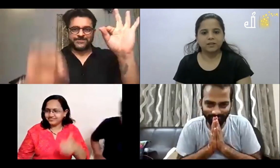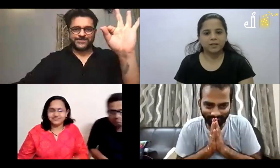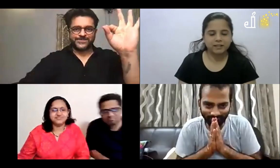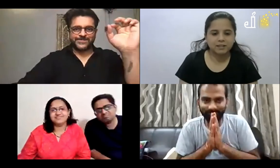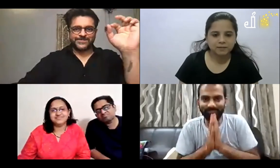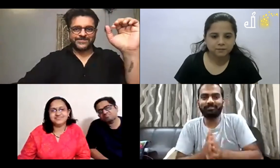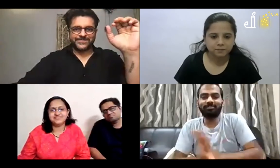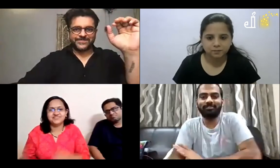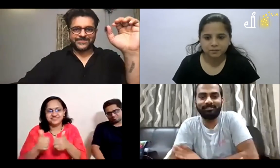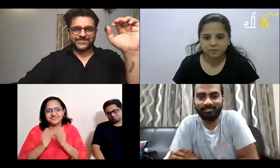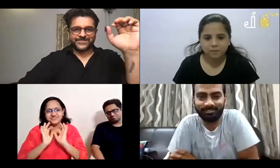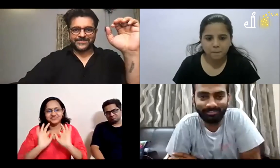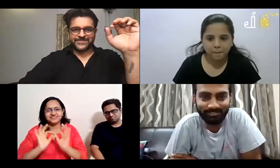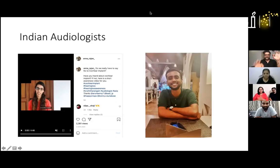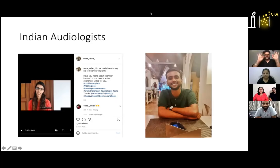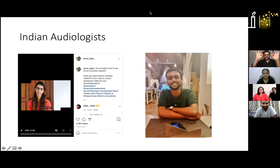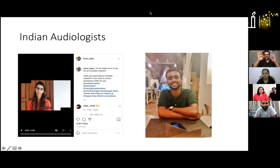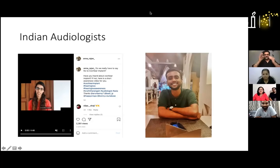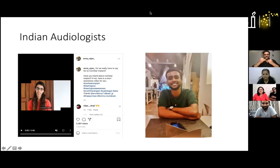Okay, great.